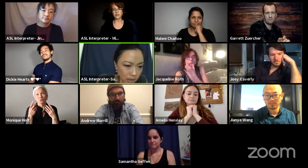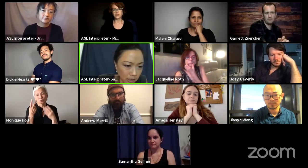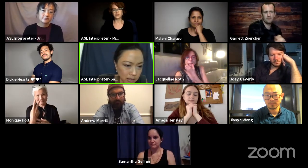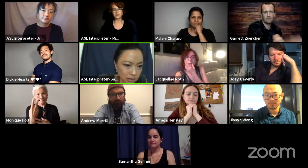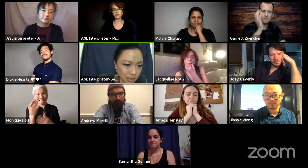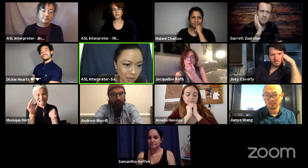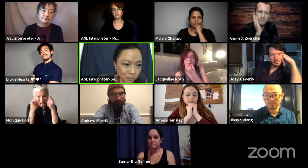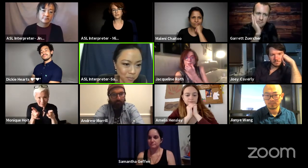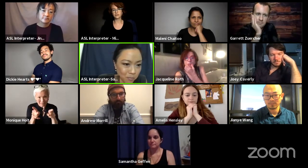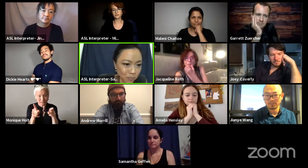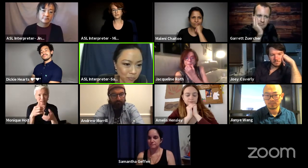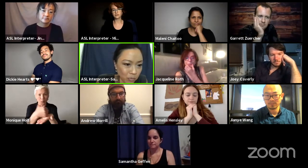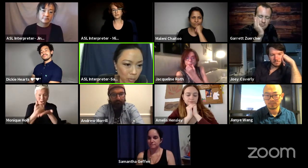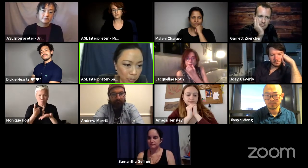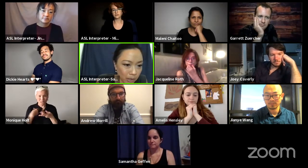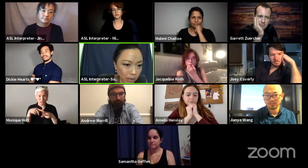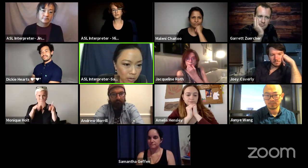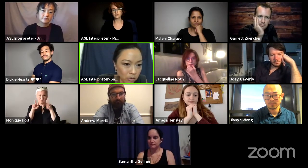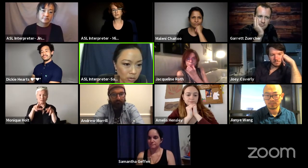things, but